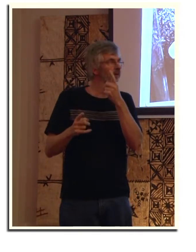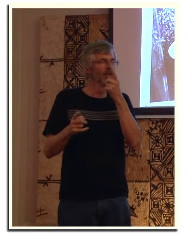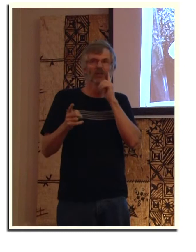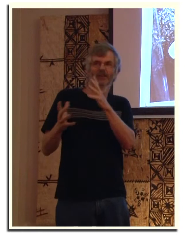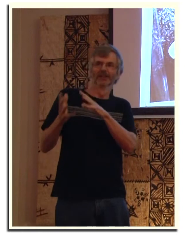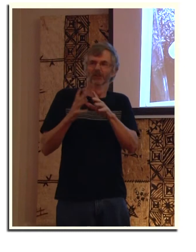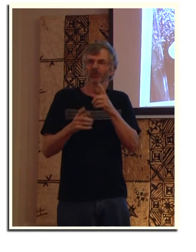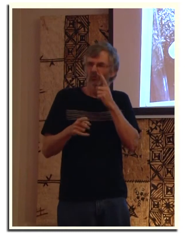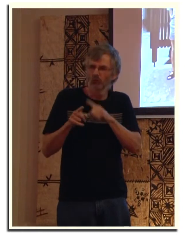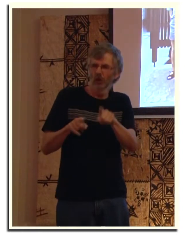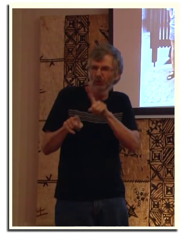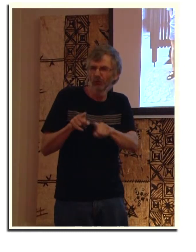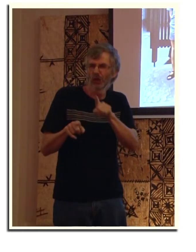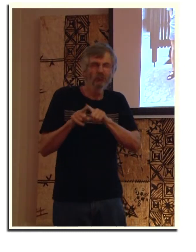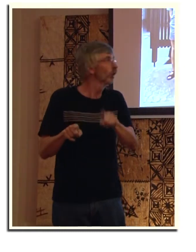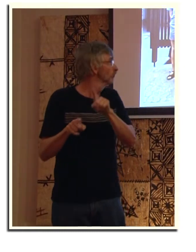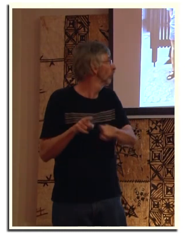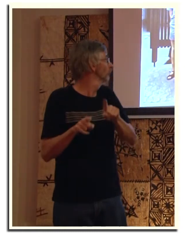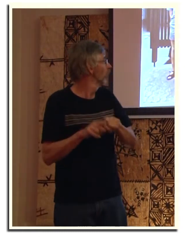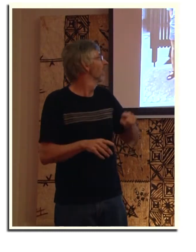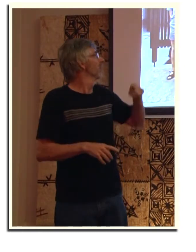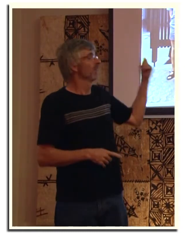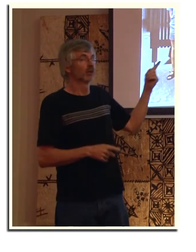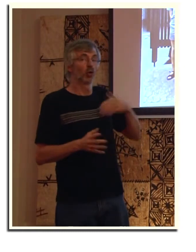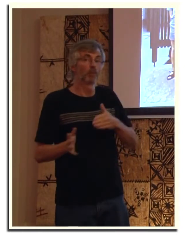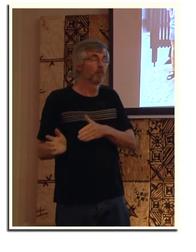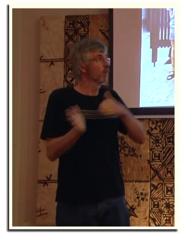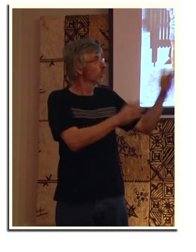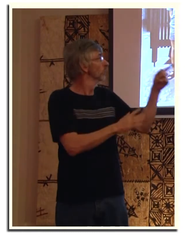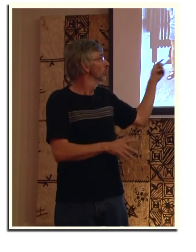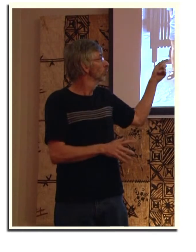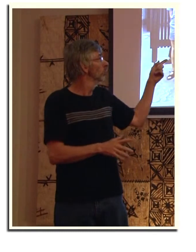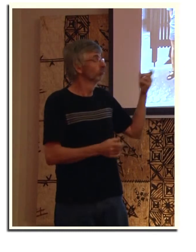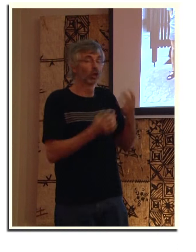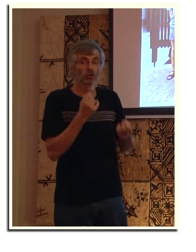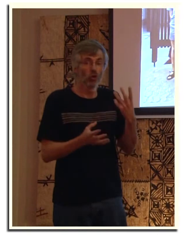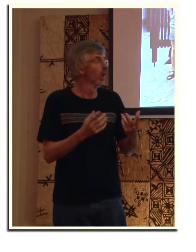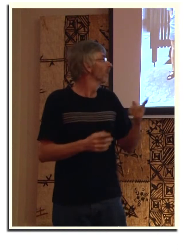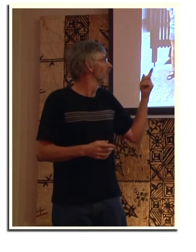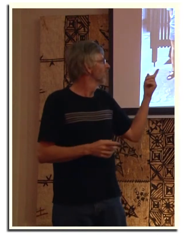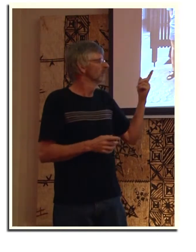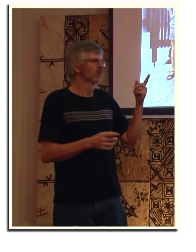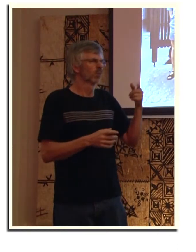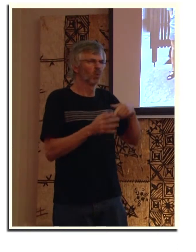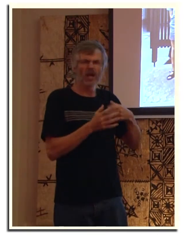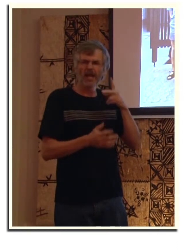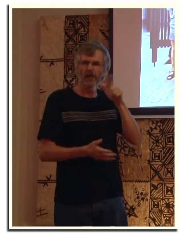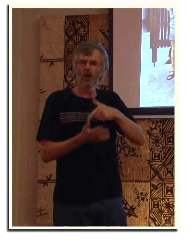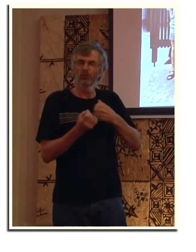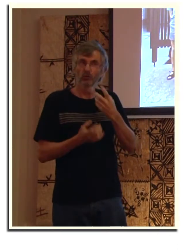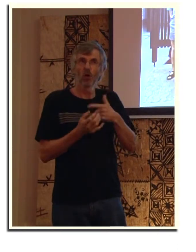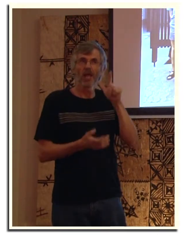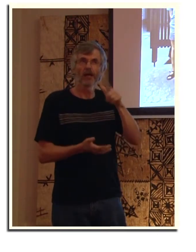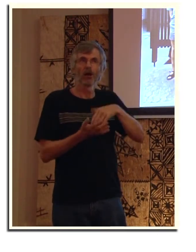and that was the first time that I was in a class with hearing people. It took a lot of getting used to try to communicate with everybody. And then I